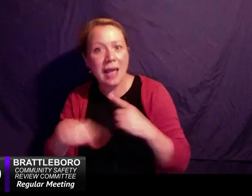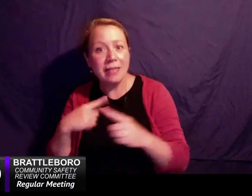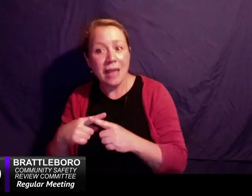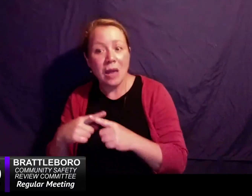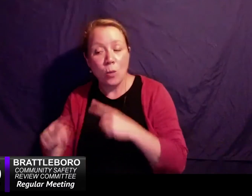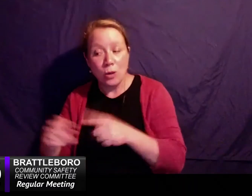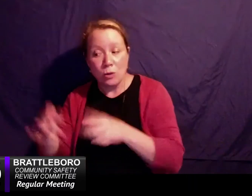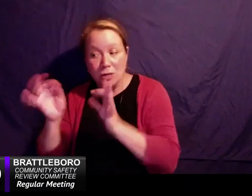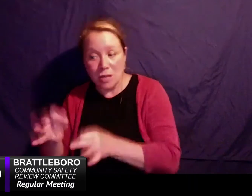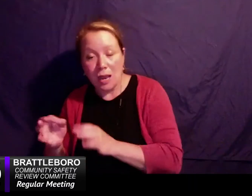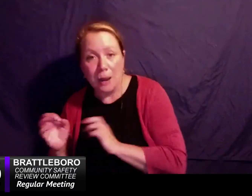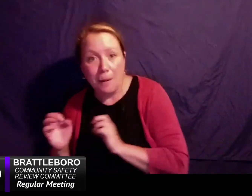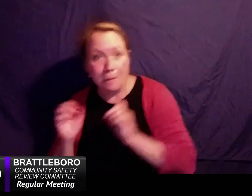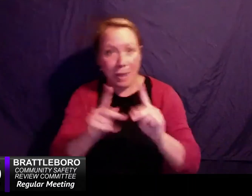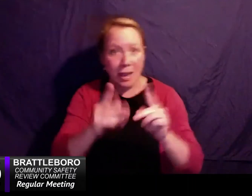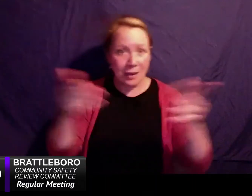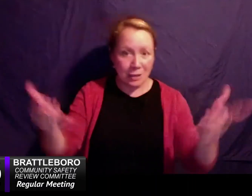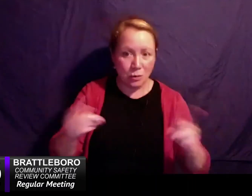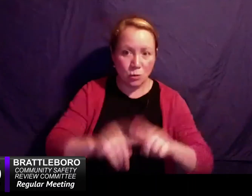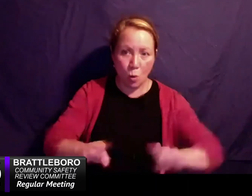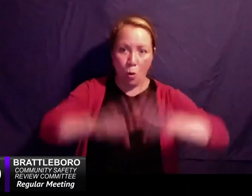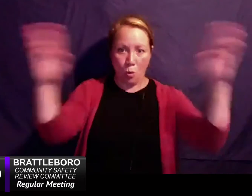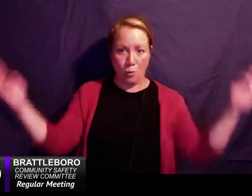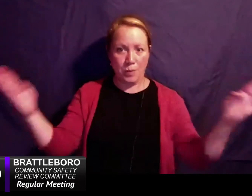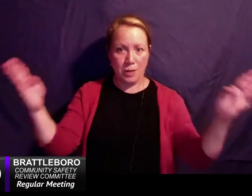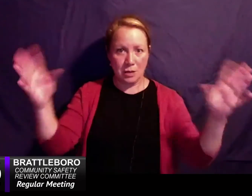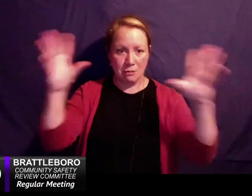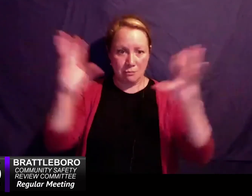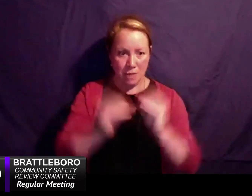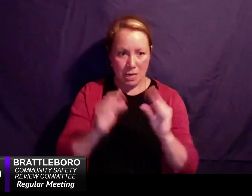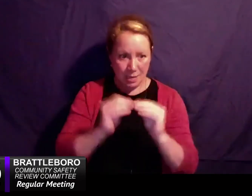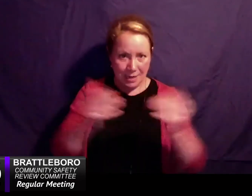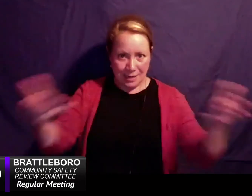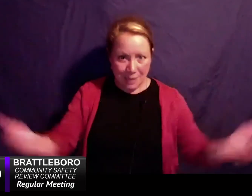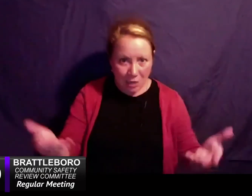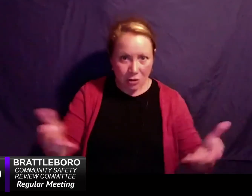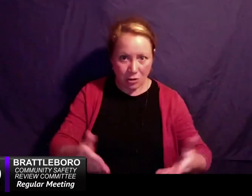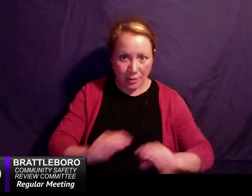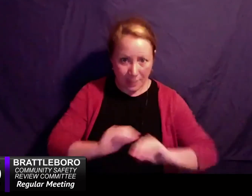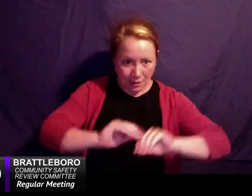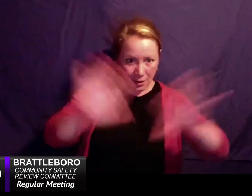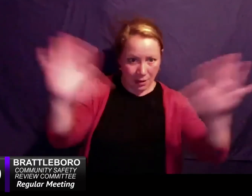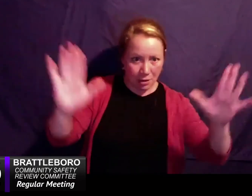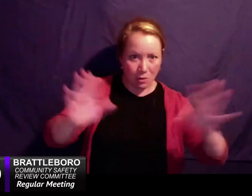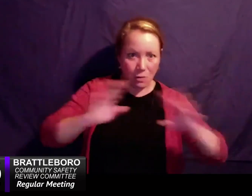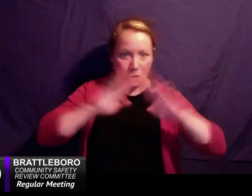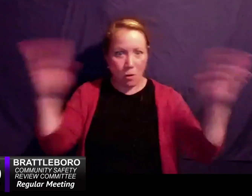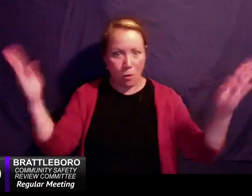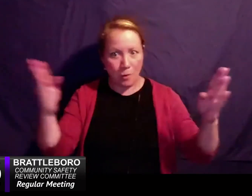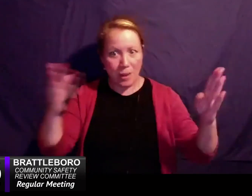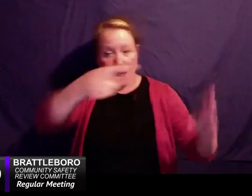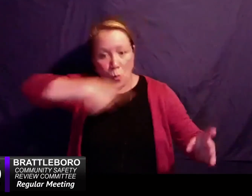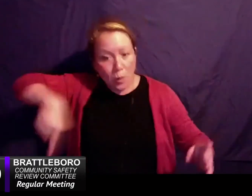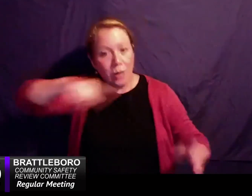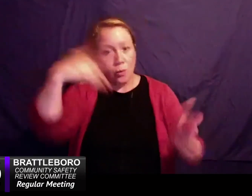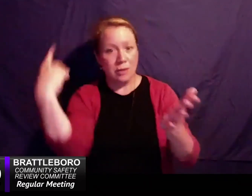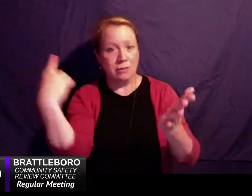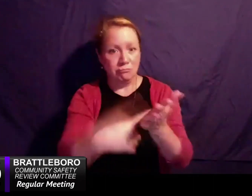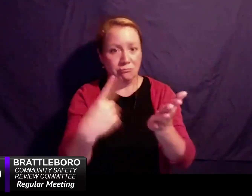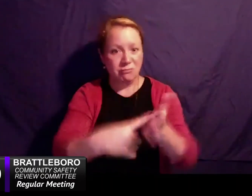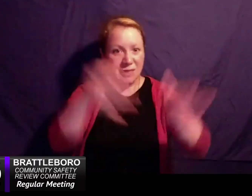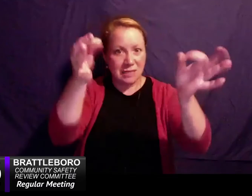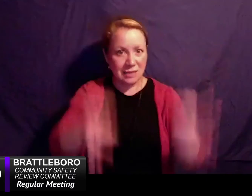which is transparent and public and open. And in this space, we will publicly make decisions together if there are actionable